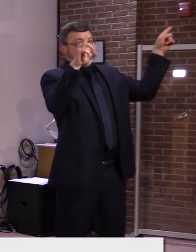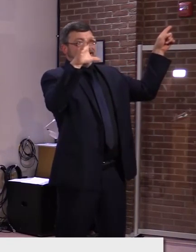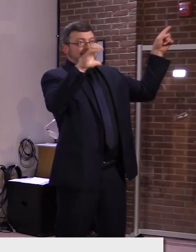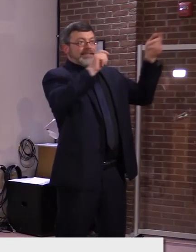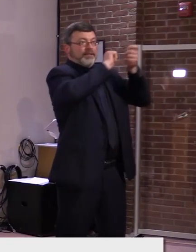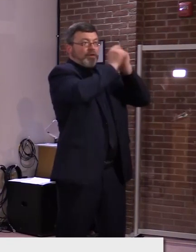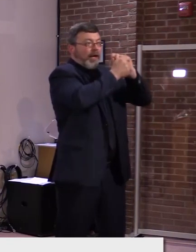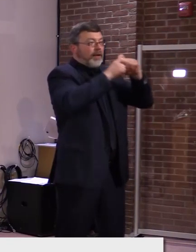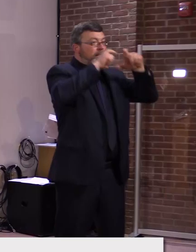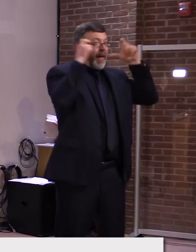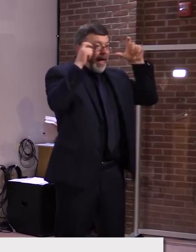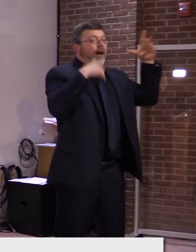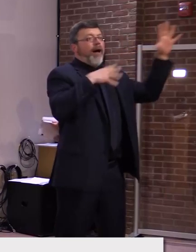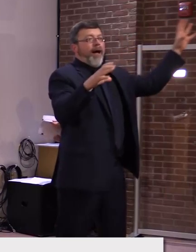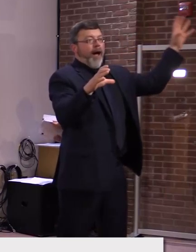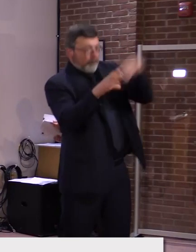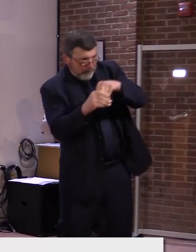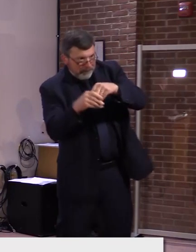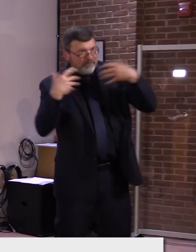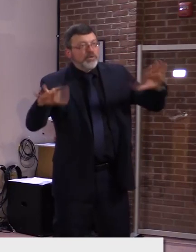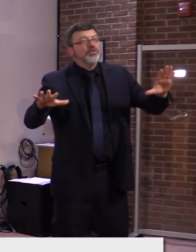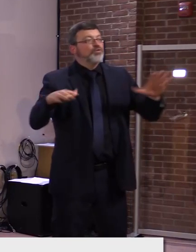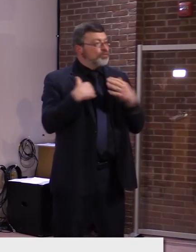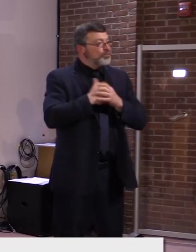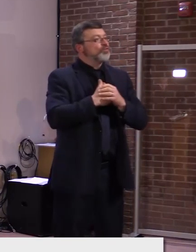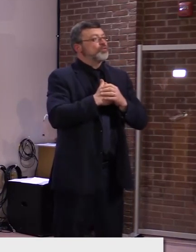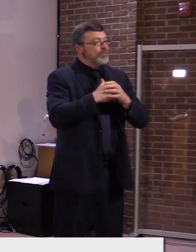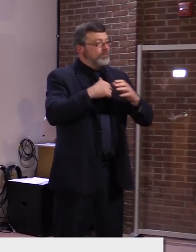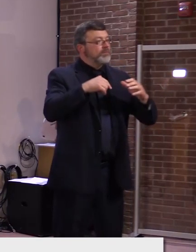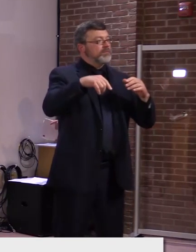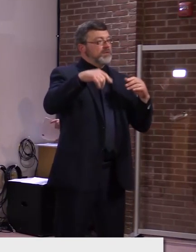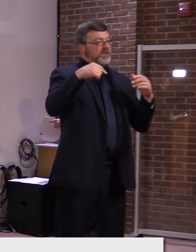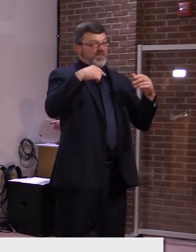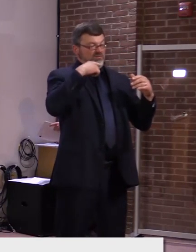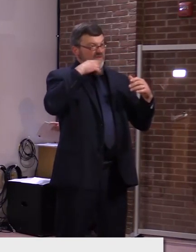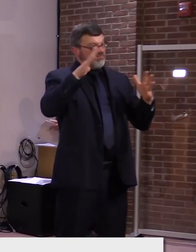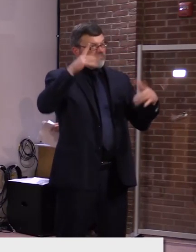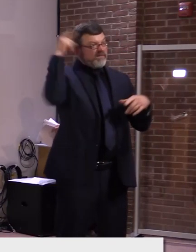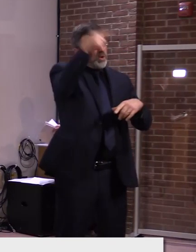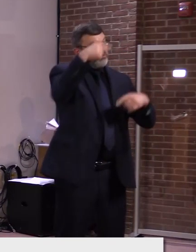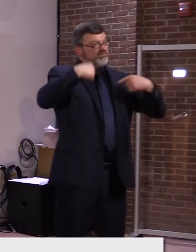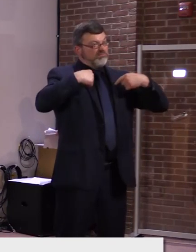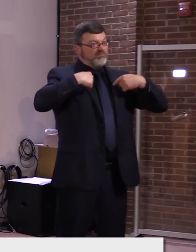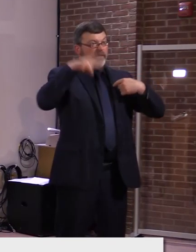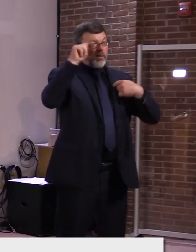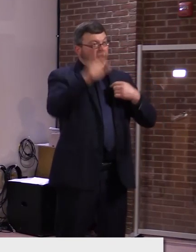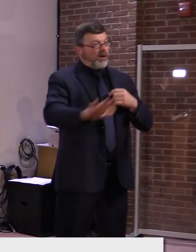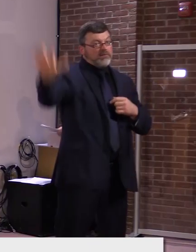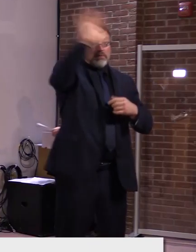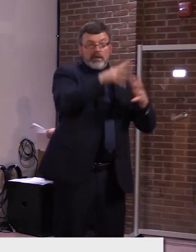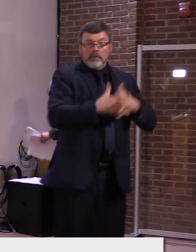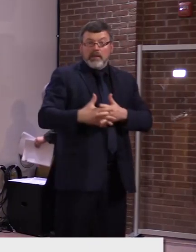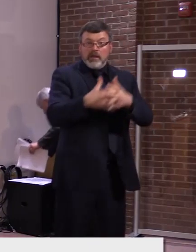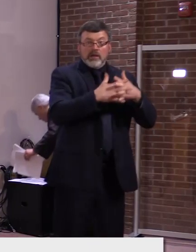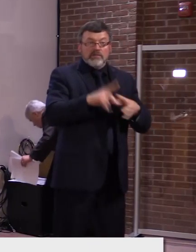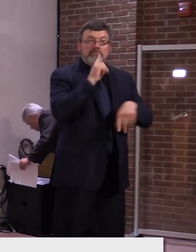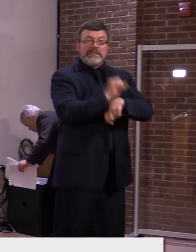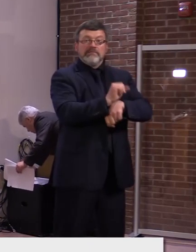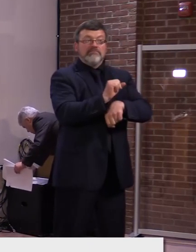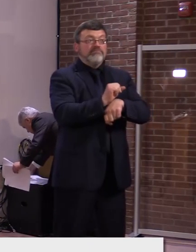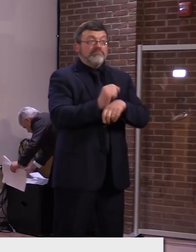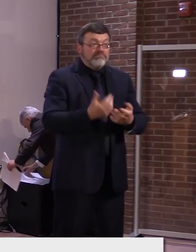to do so than Vermont. With every step we've taken during this long and difficult struggle, I've